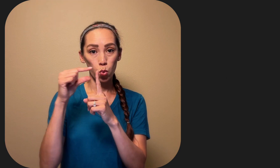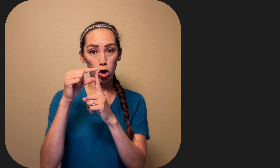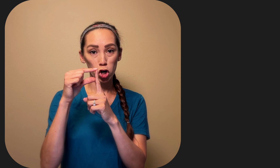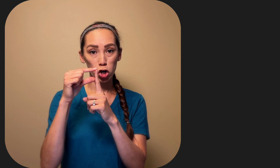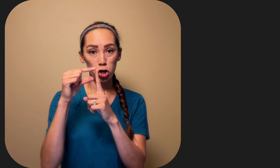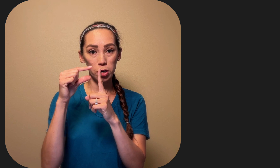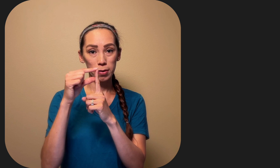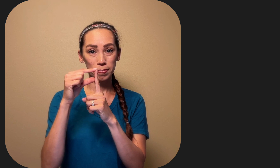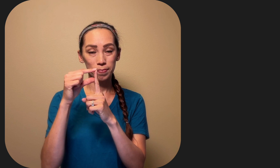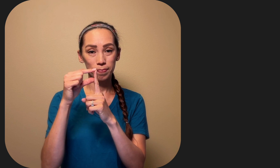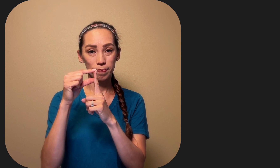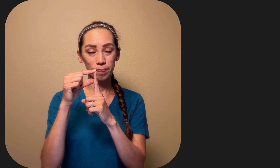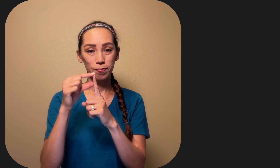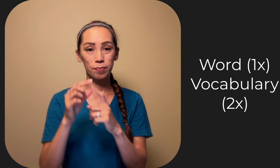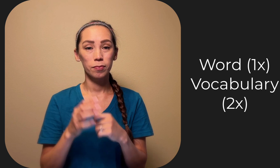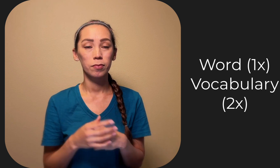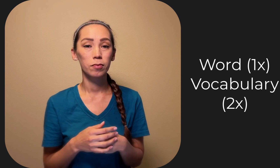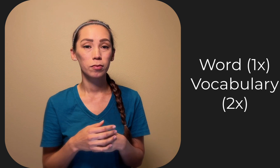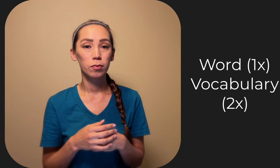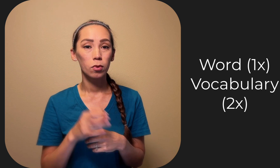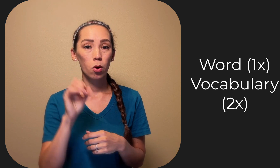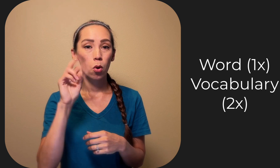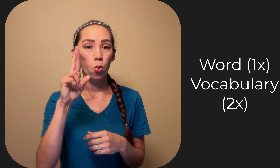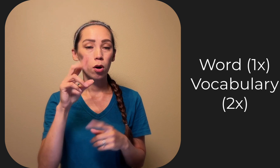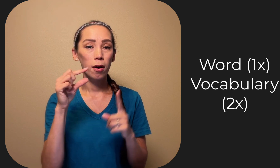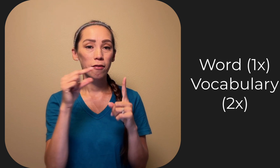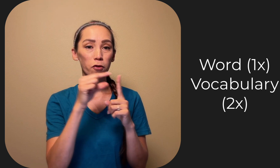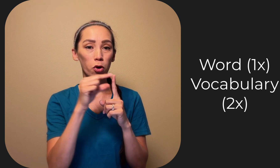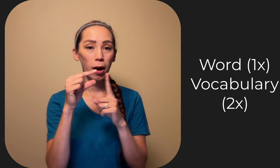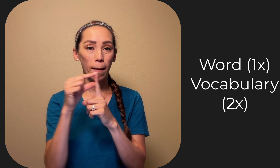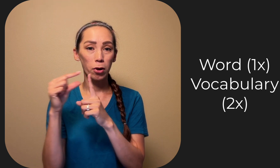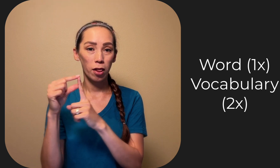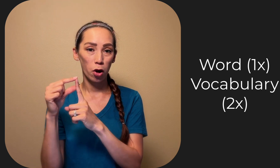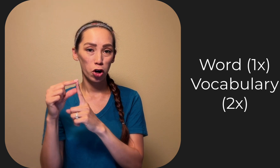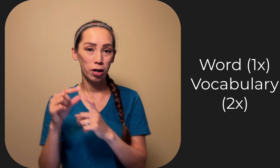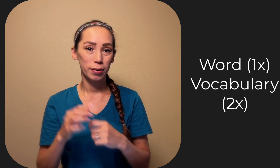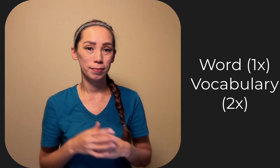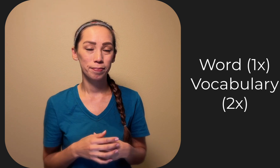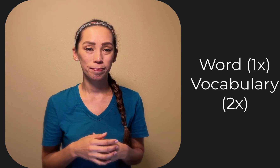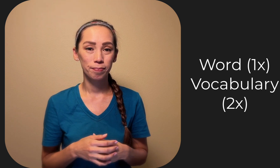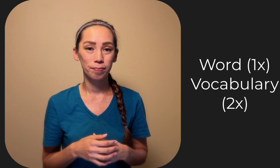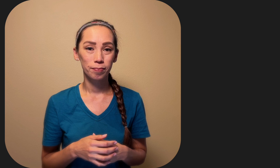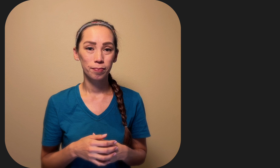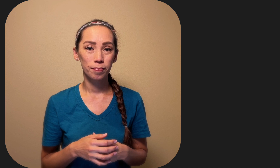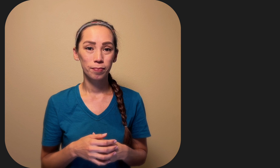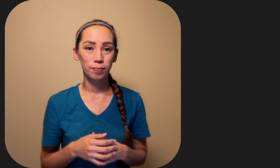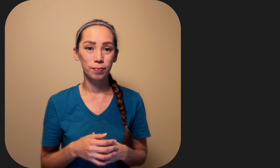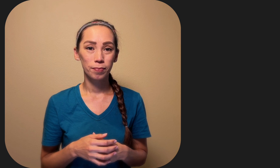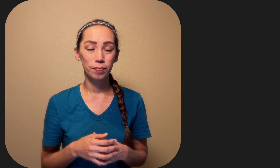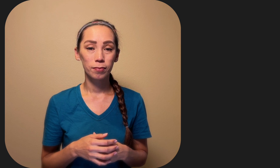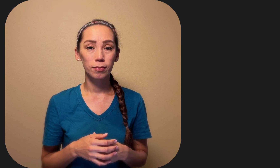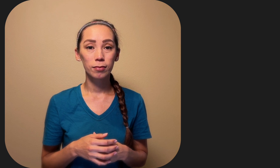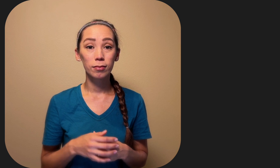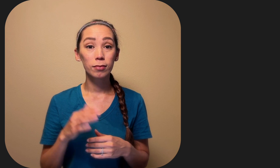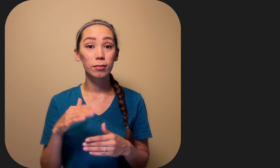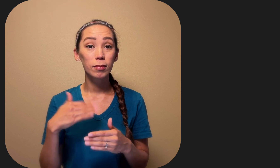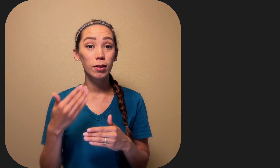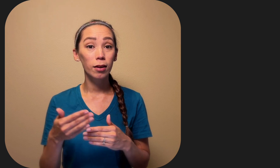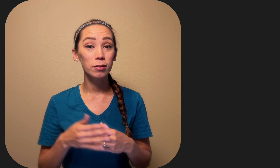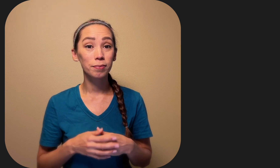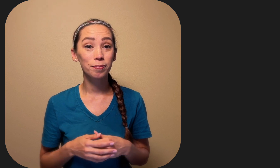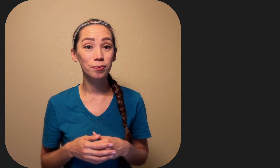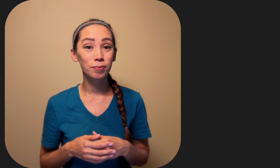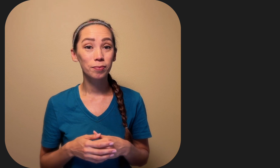Next word is word. The sign for word or vocabulary.